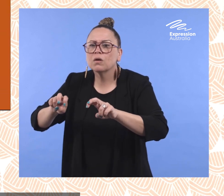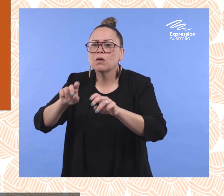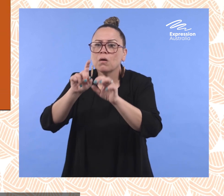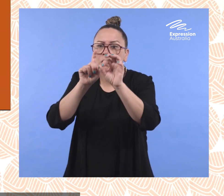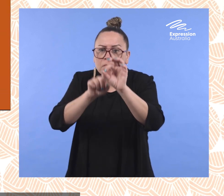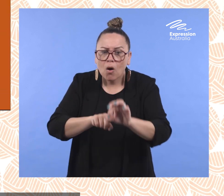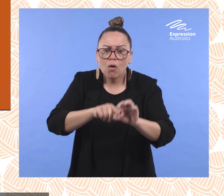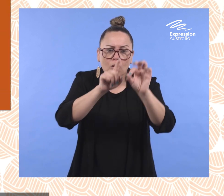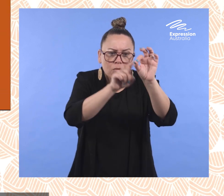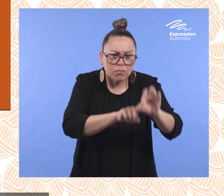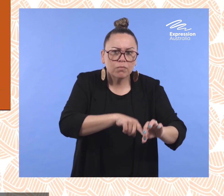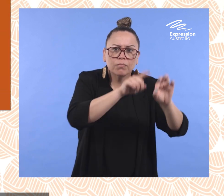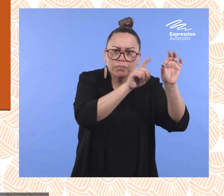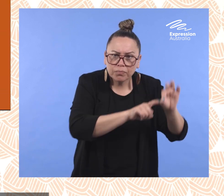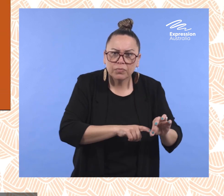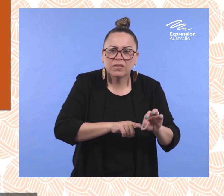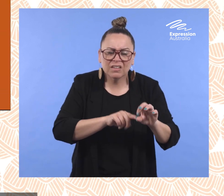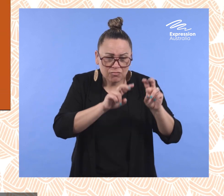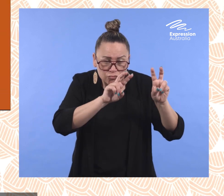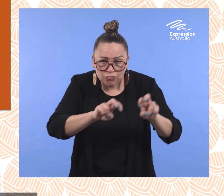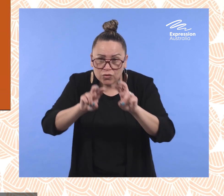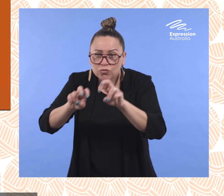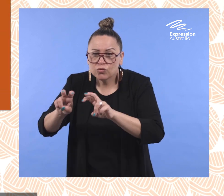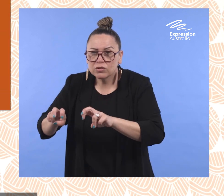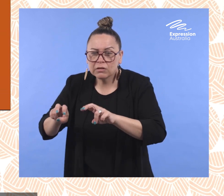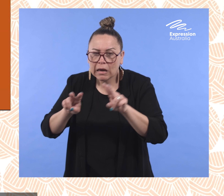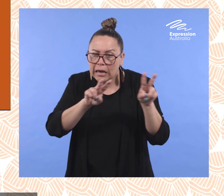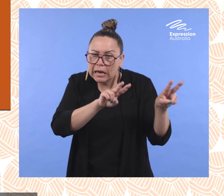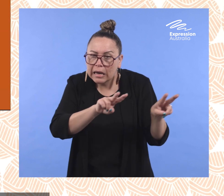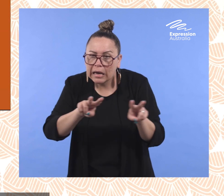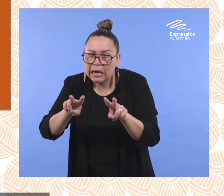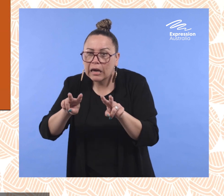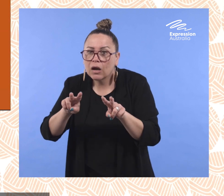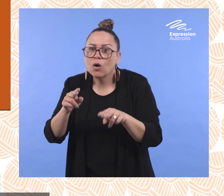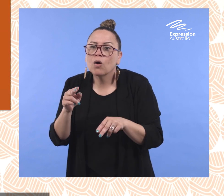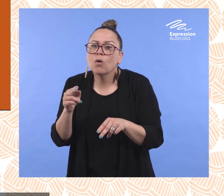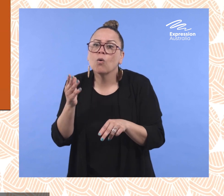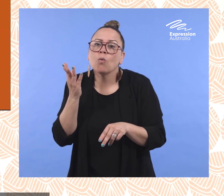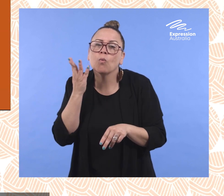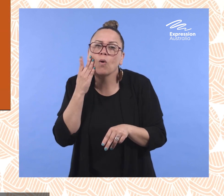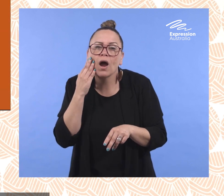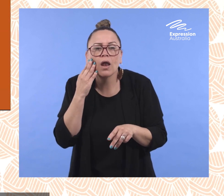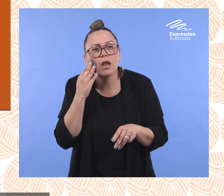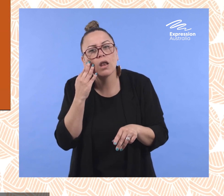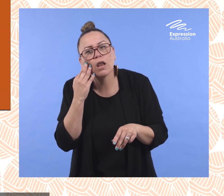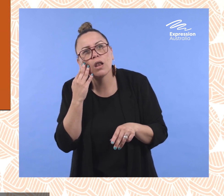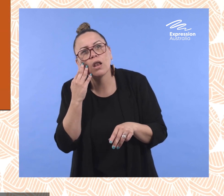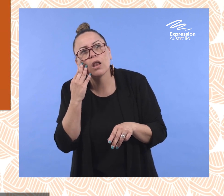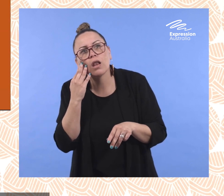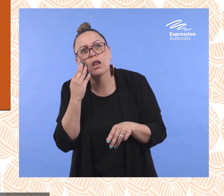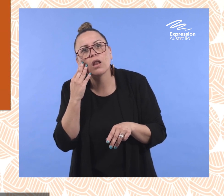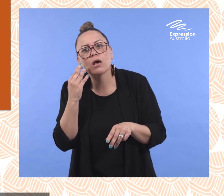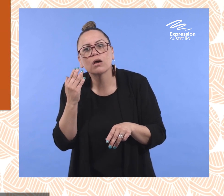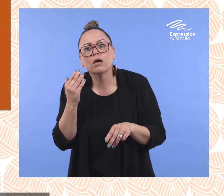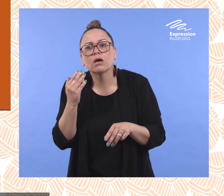three different main polls, Aunty Munya, and they said when all the